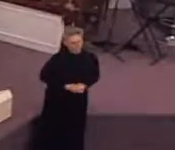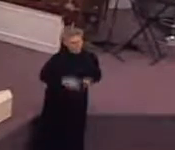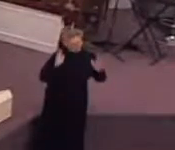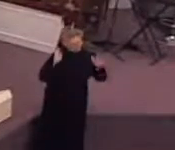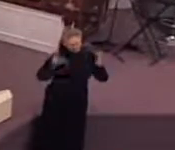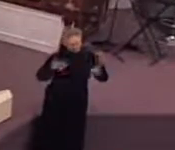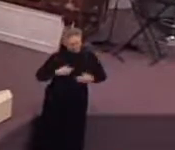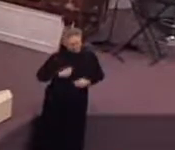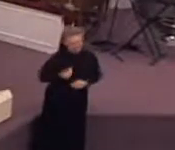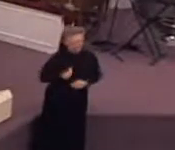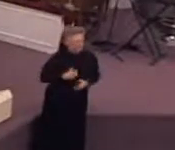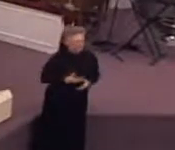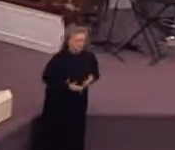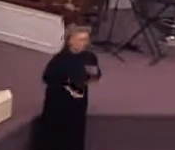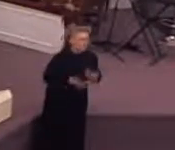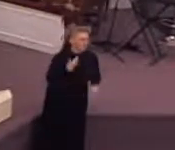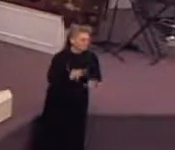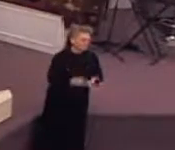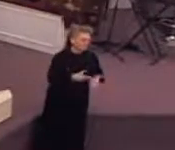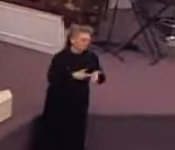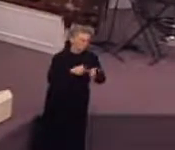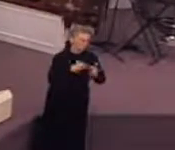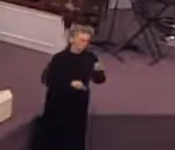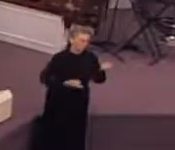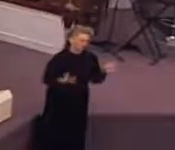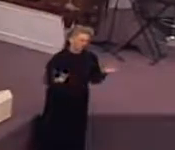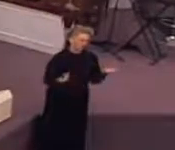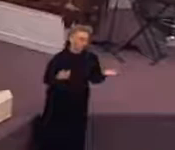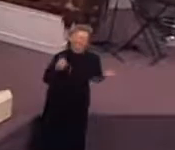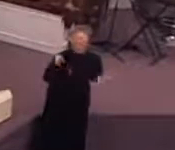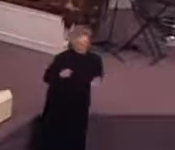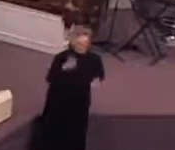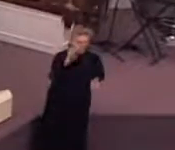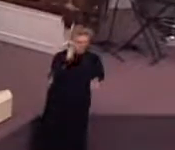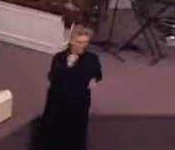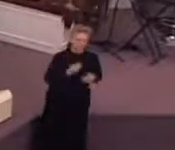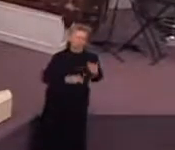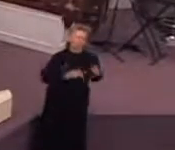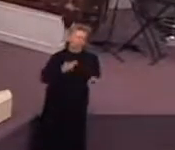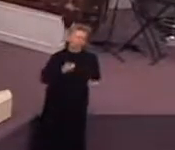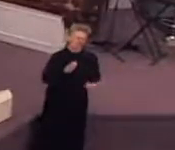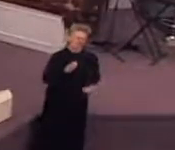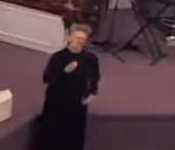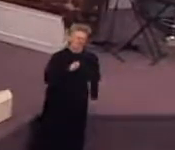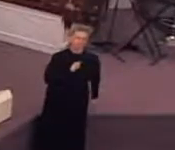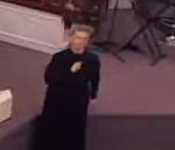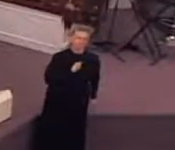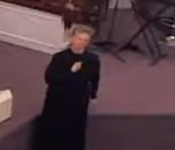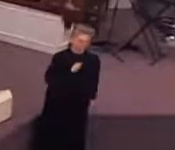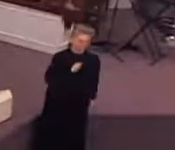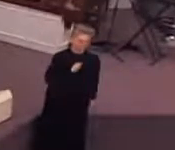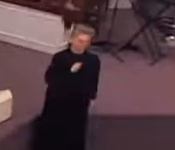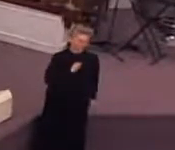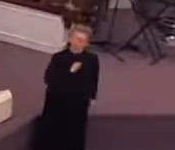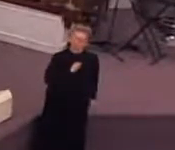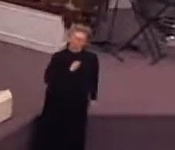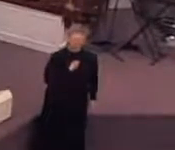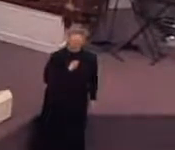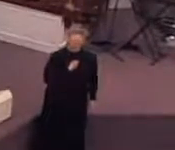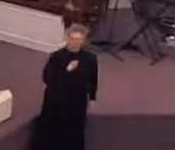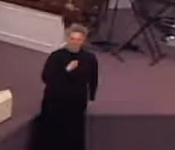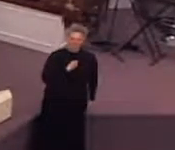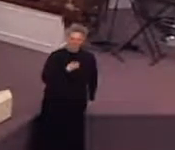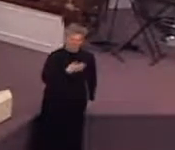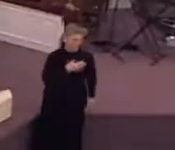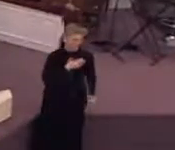It doesn't matter what it costs me, but I've got to have revival in my life. I'm going to have to lay